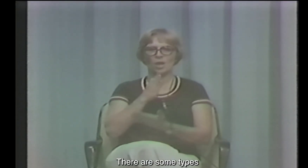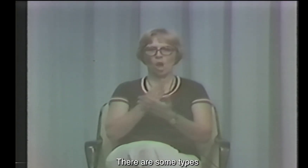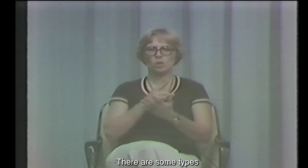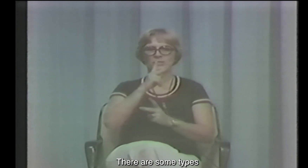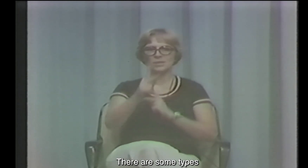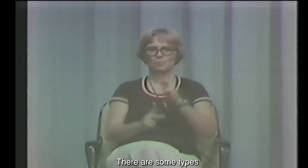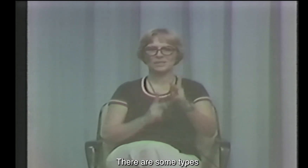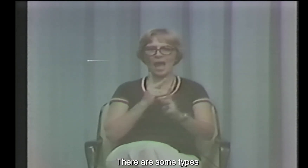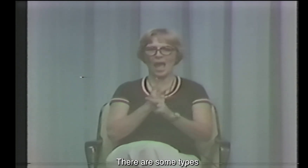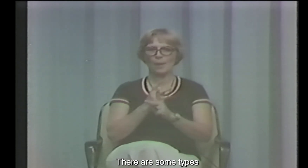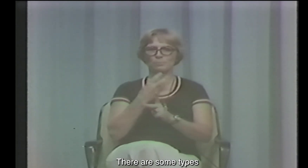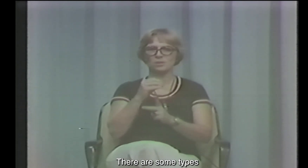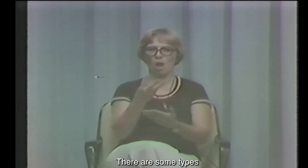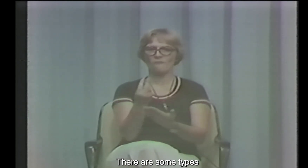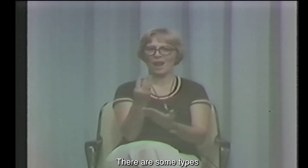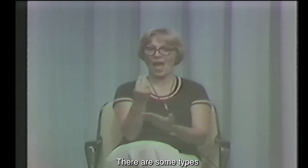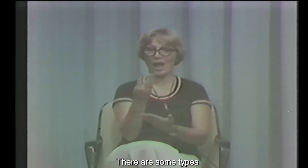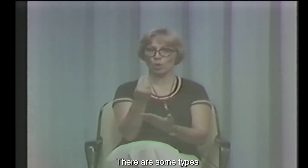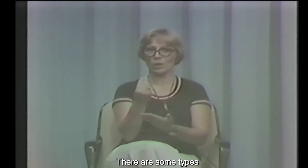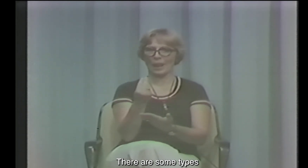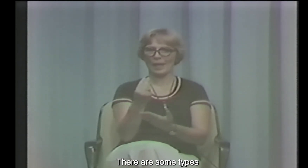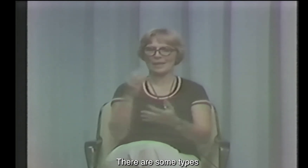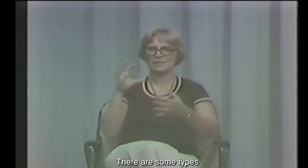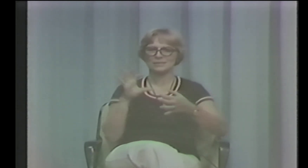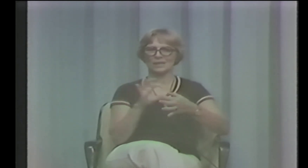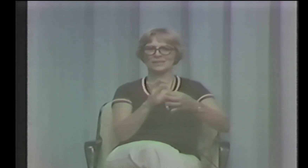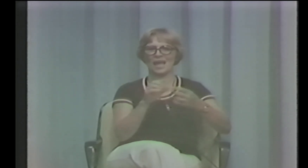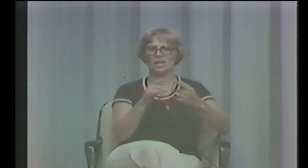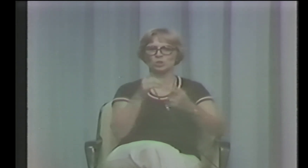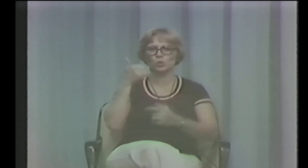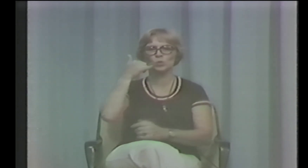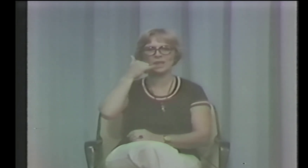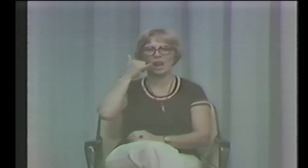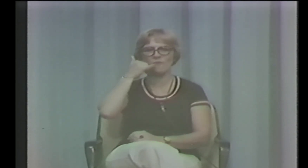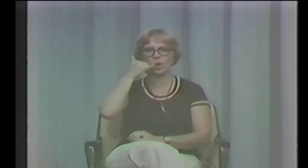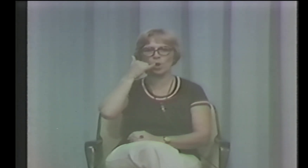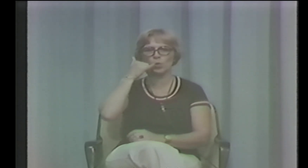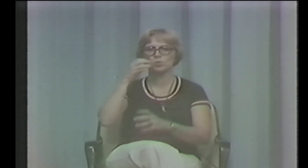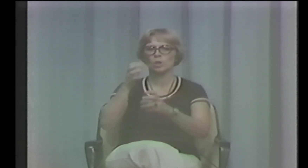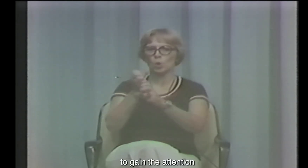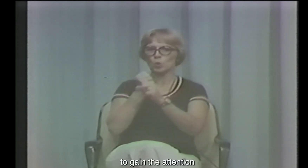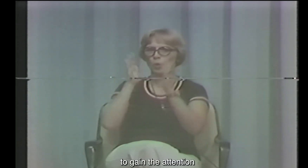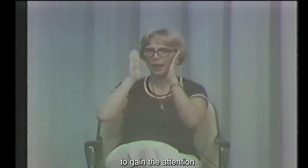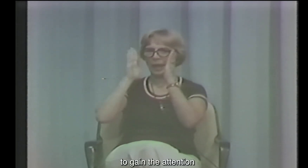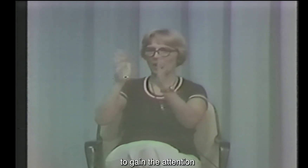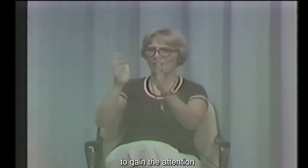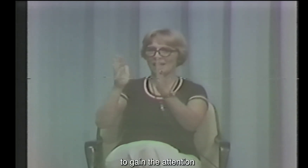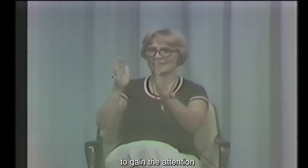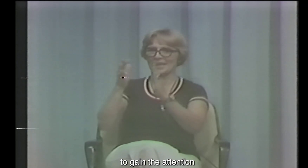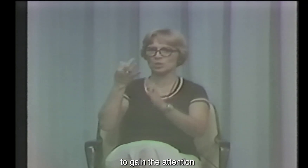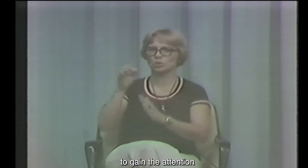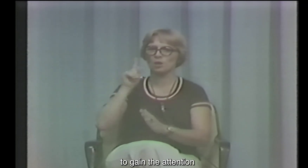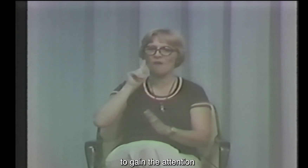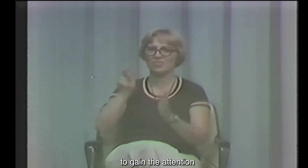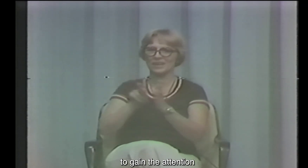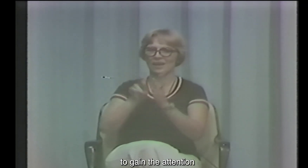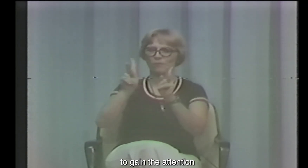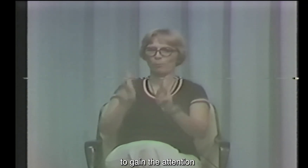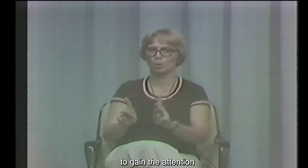There are some types of eye relays attached to telephone to gain the attention of the deaf